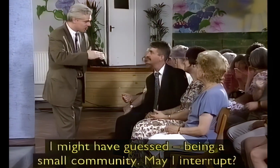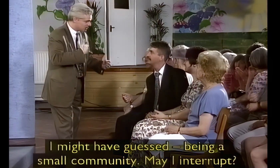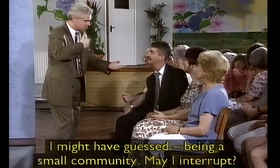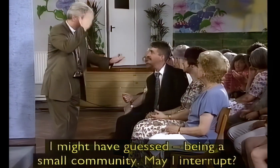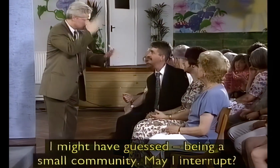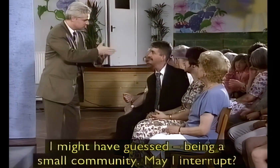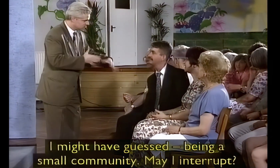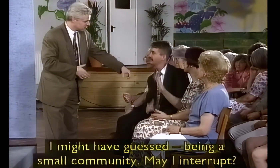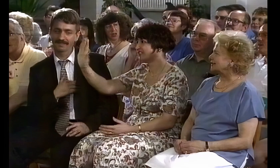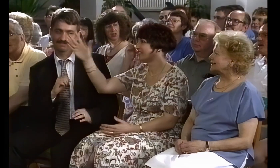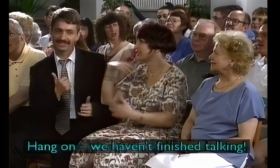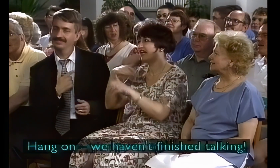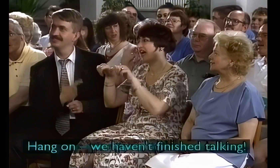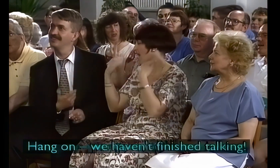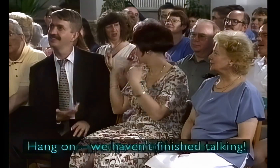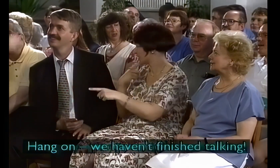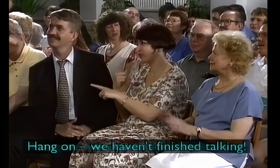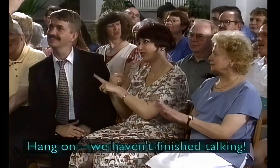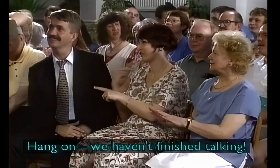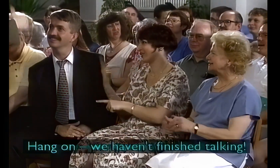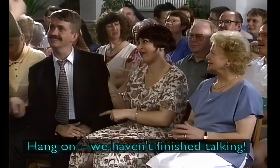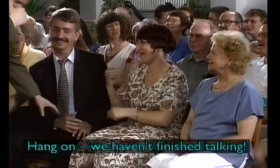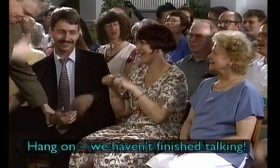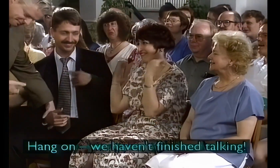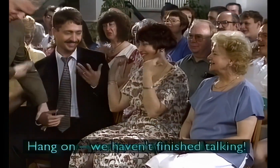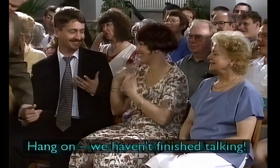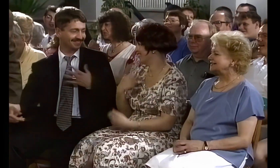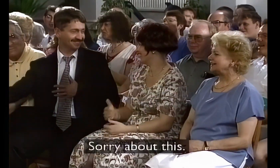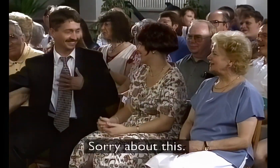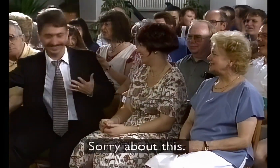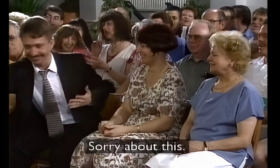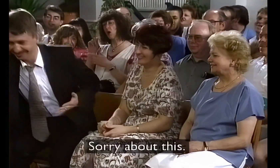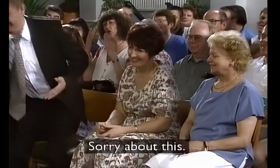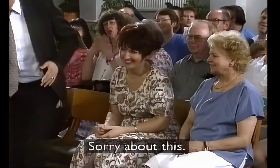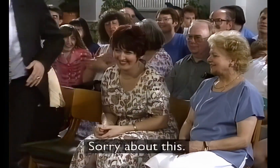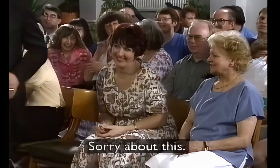community here. You don't want if I interrupt Oh, and hang drag on, Richard we away? haven't finished I haven't talking finished yet. talking yet. Sorry about this.